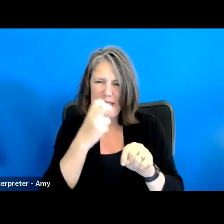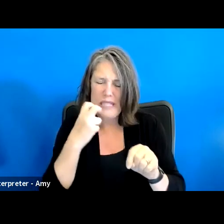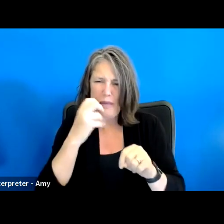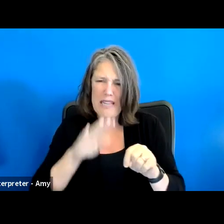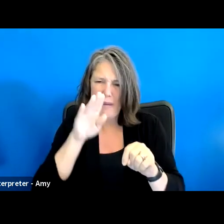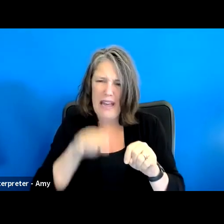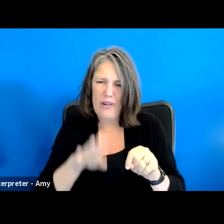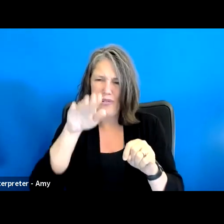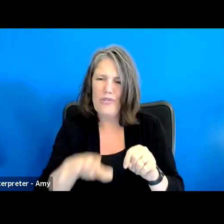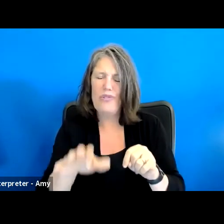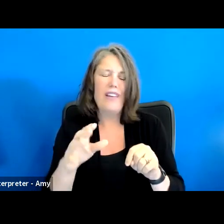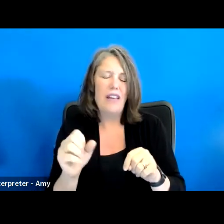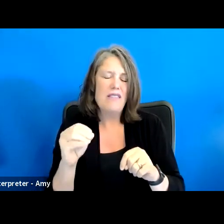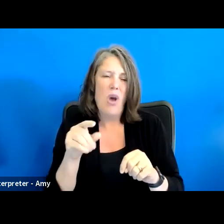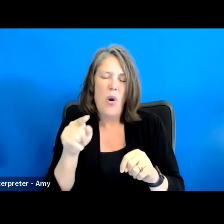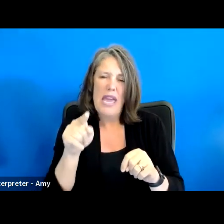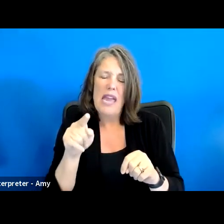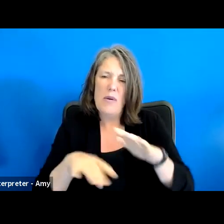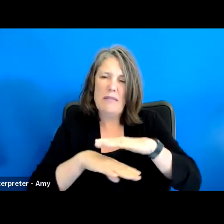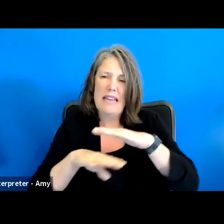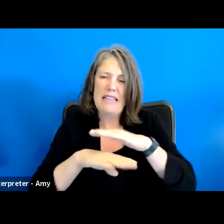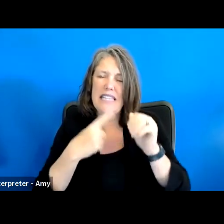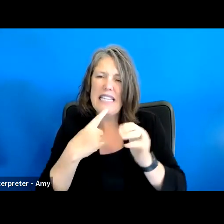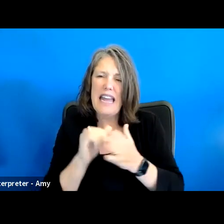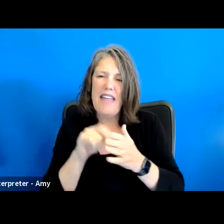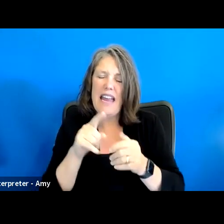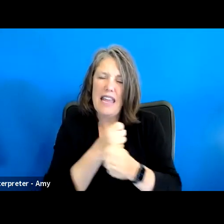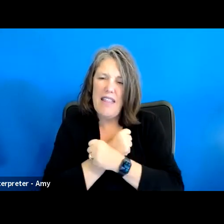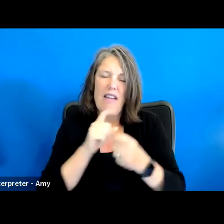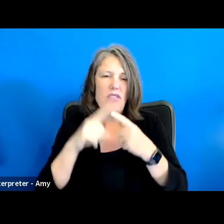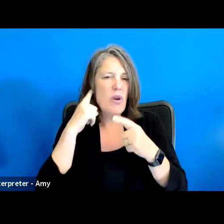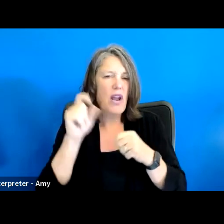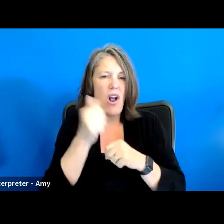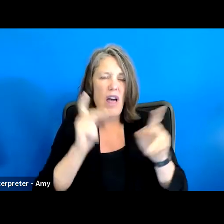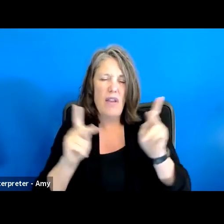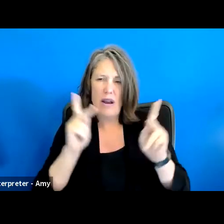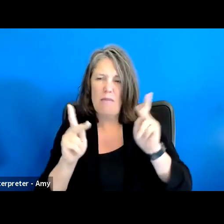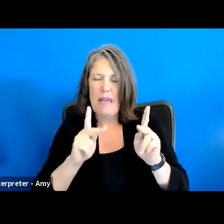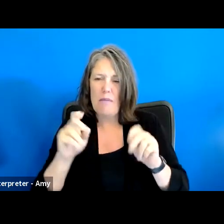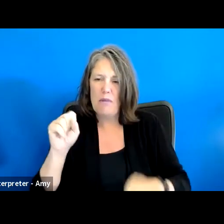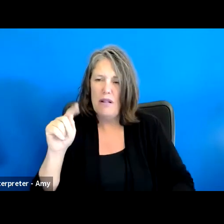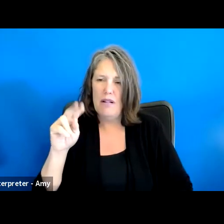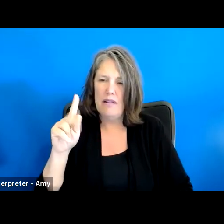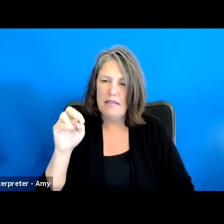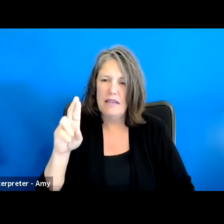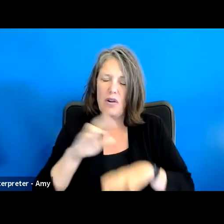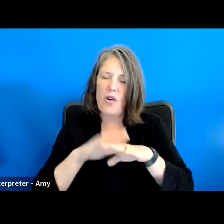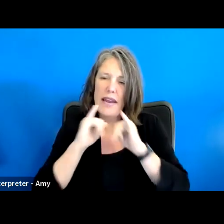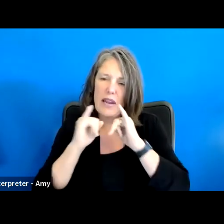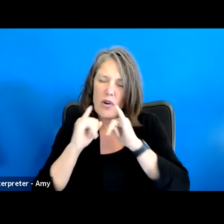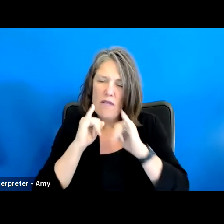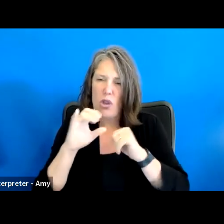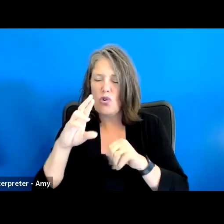patterns? And so he was basically saying that he loves hearing other people stuttering on interviews or